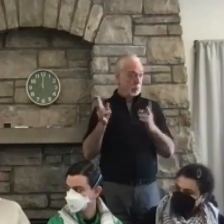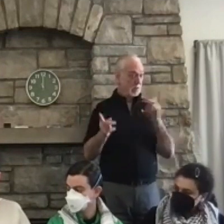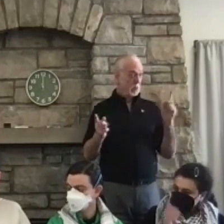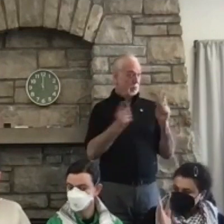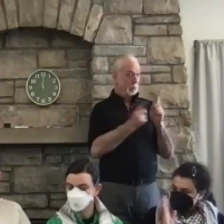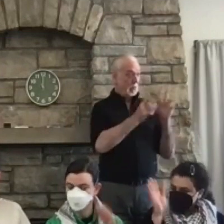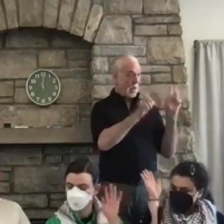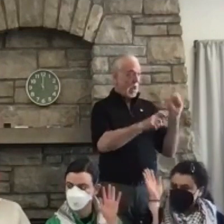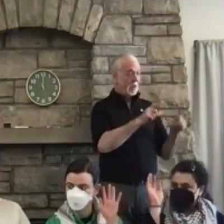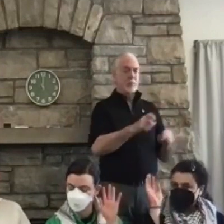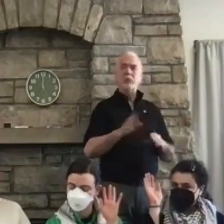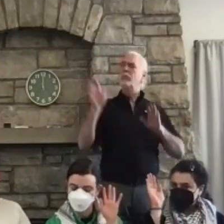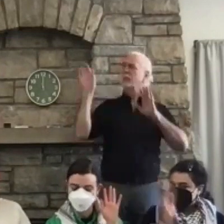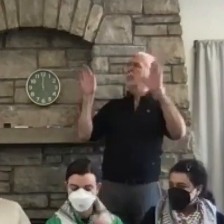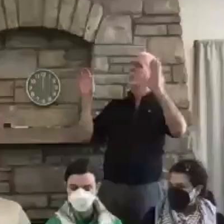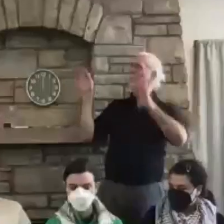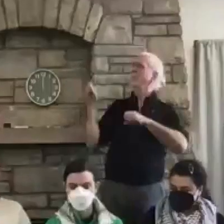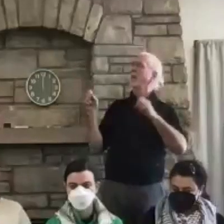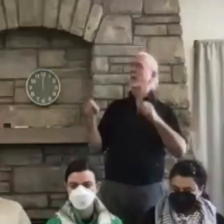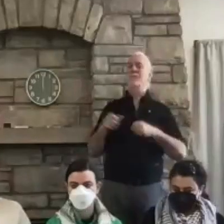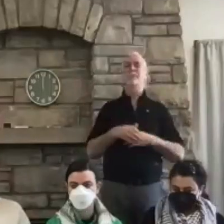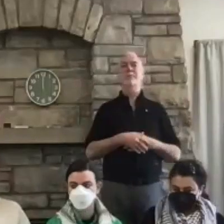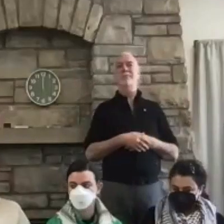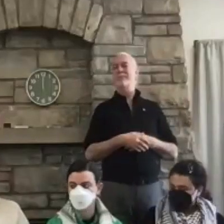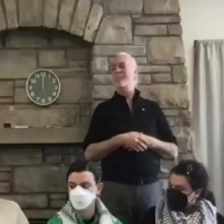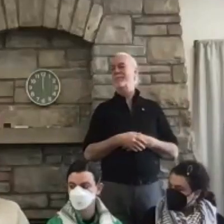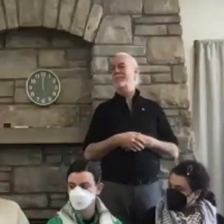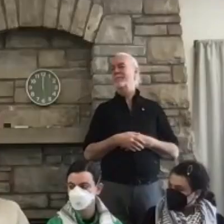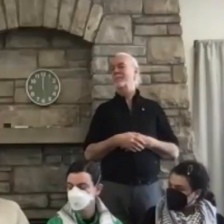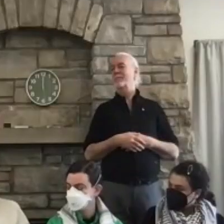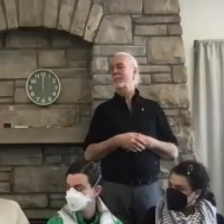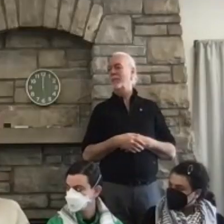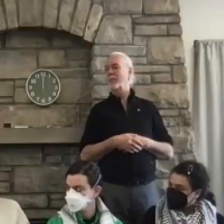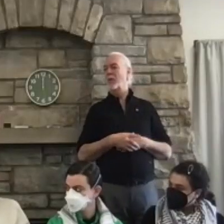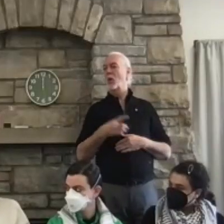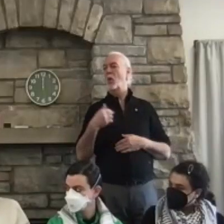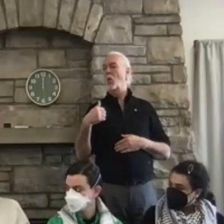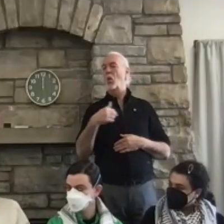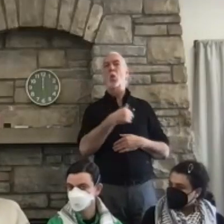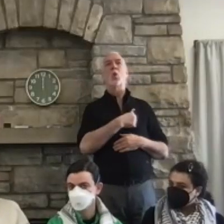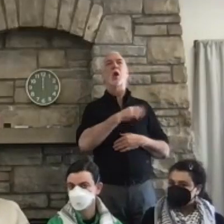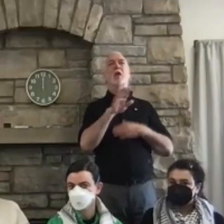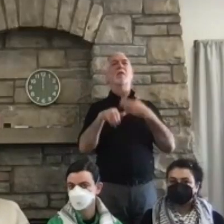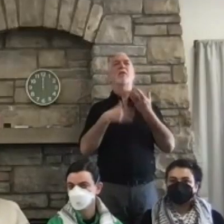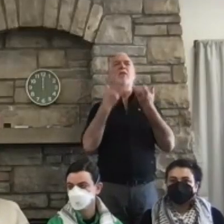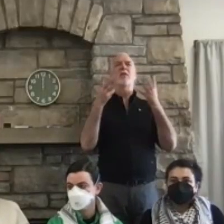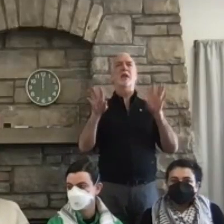with any questions? Okay, great. But we should be wrapping